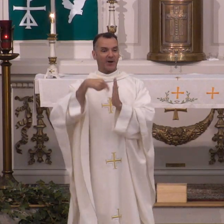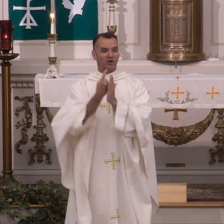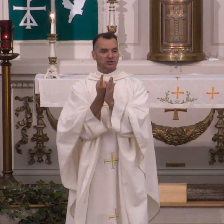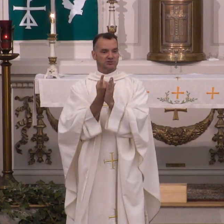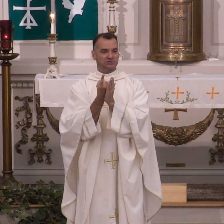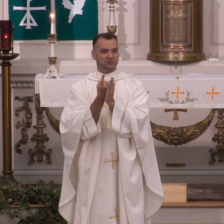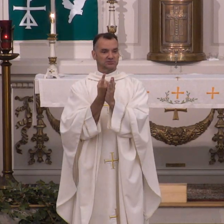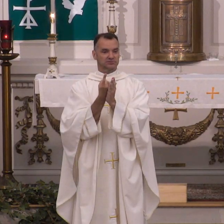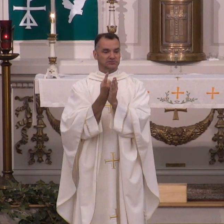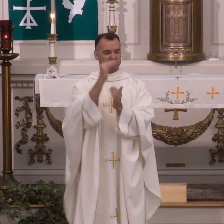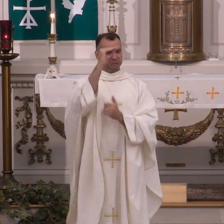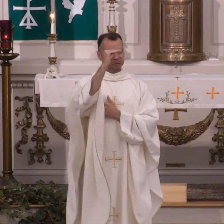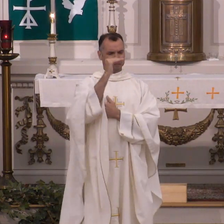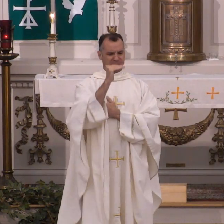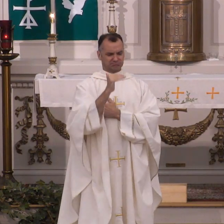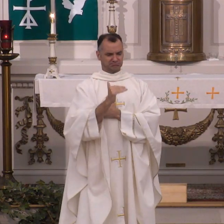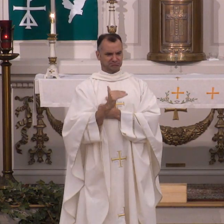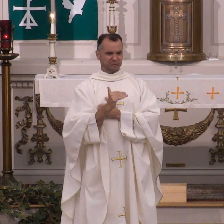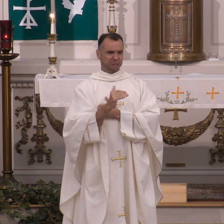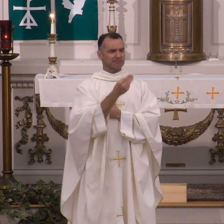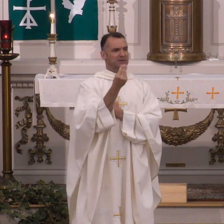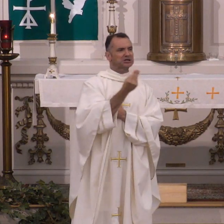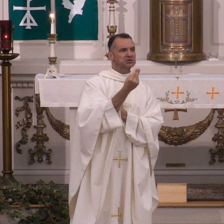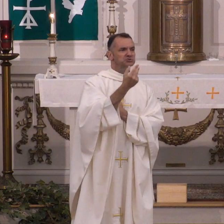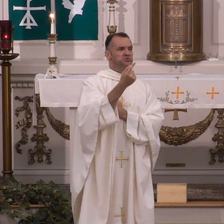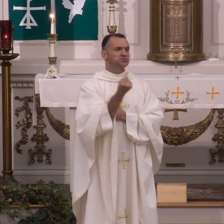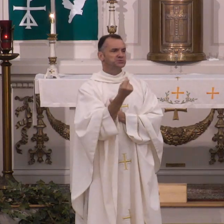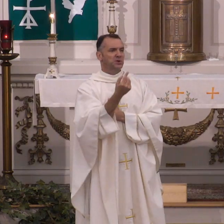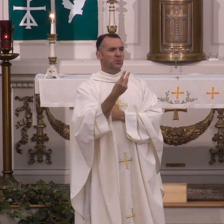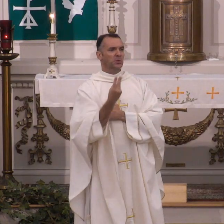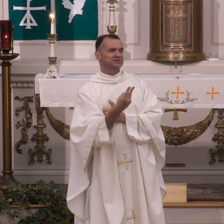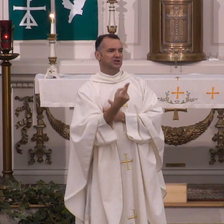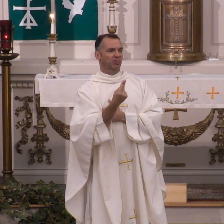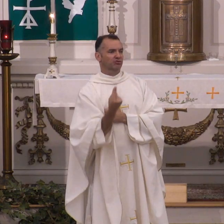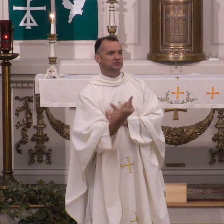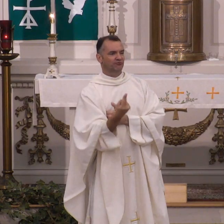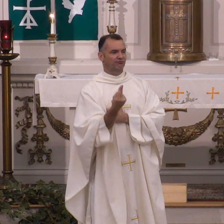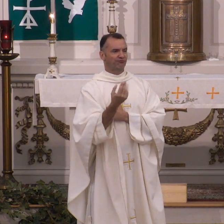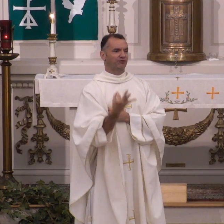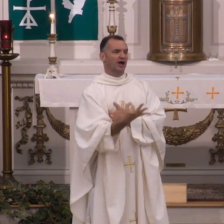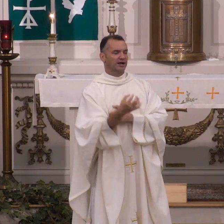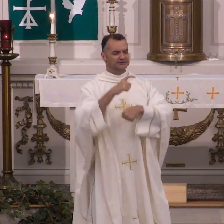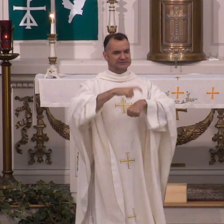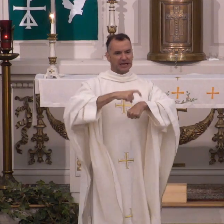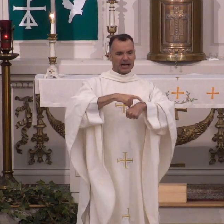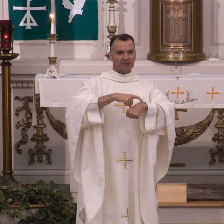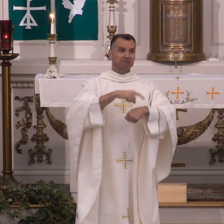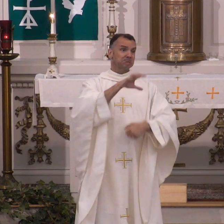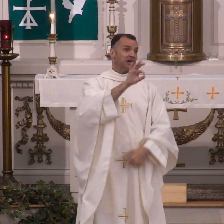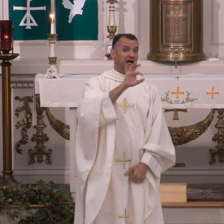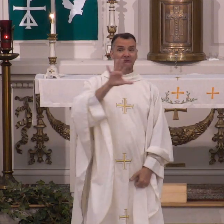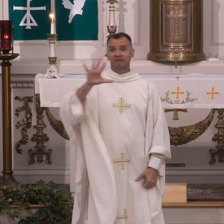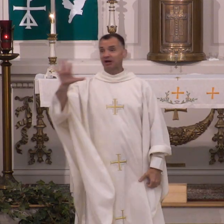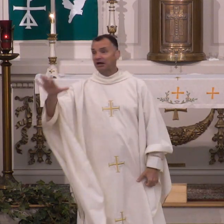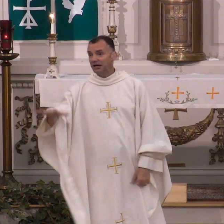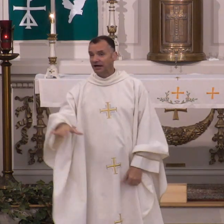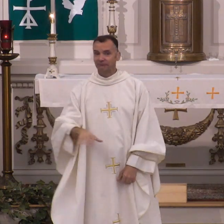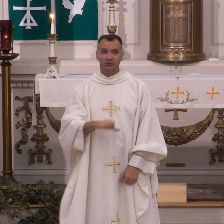we look at the window and we see the business hours displayed. We look to see when the store